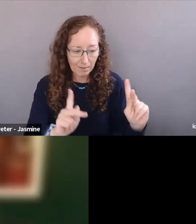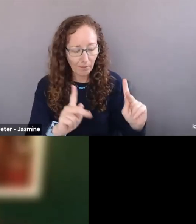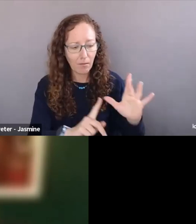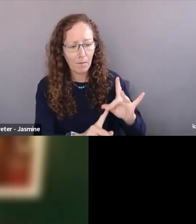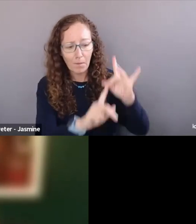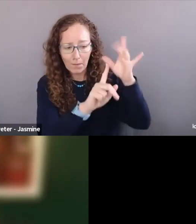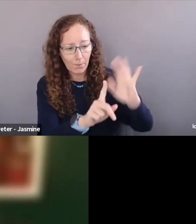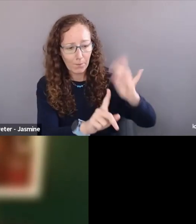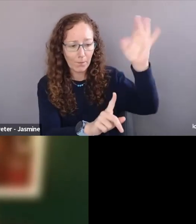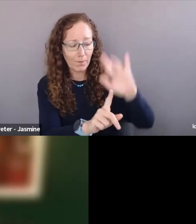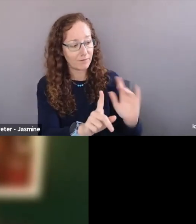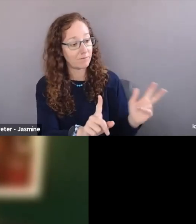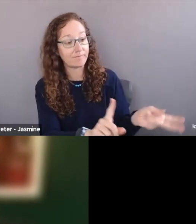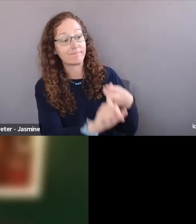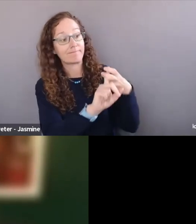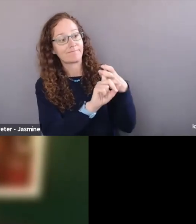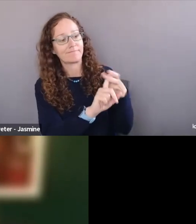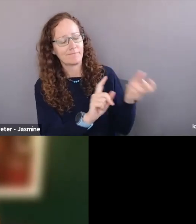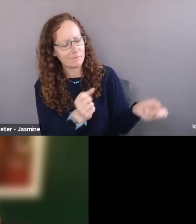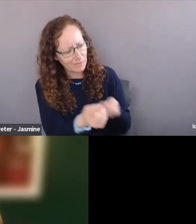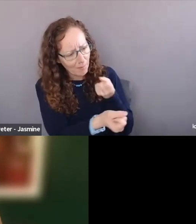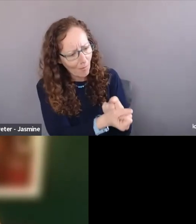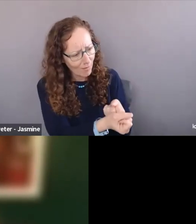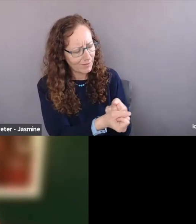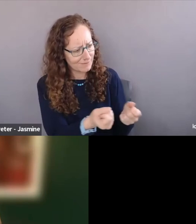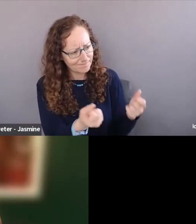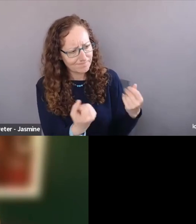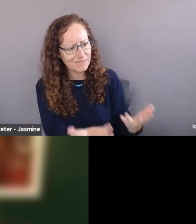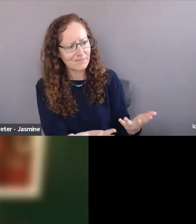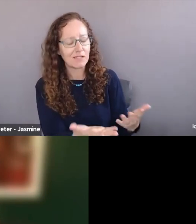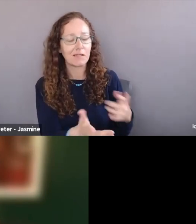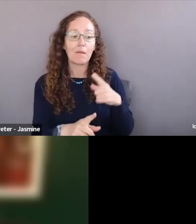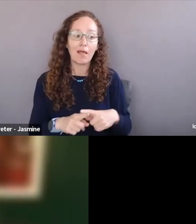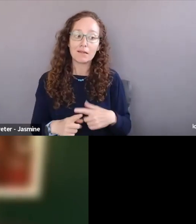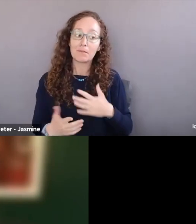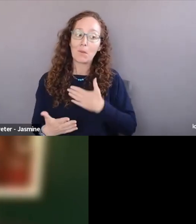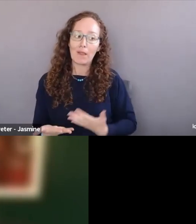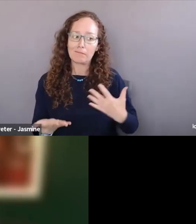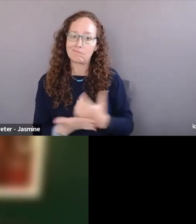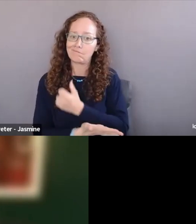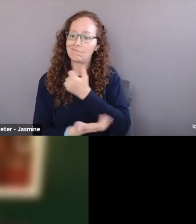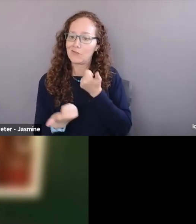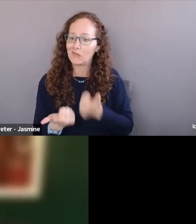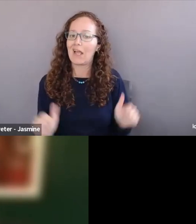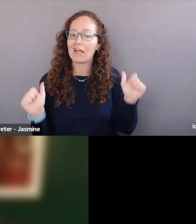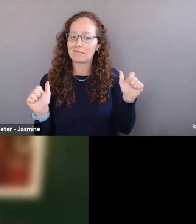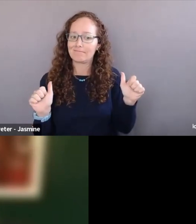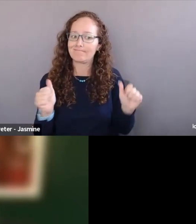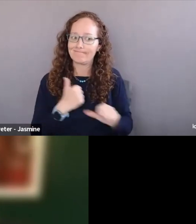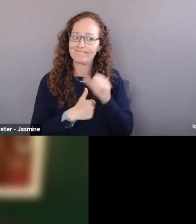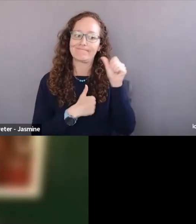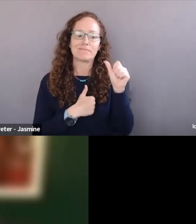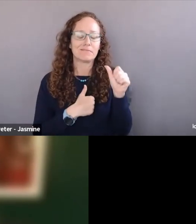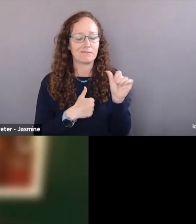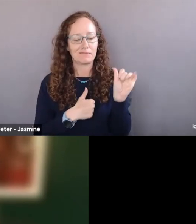support and room and taking risks. I think it is you know, the green space